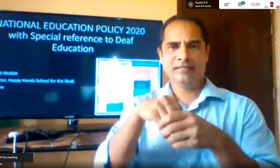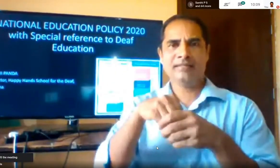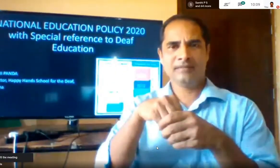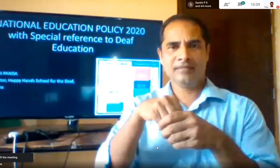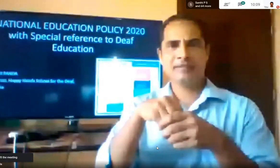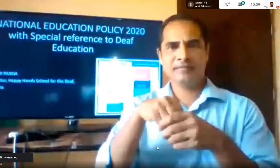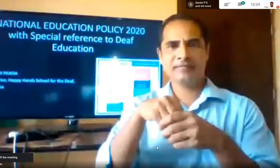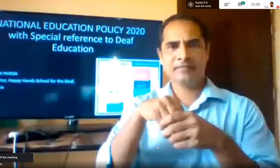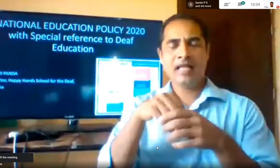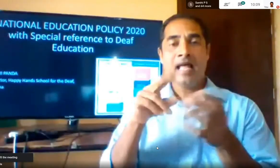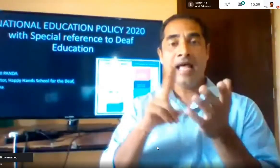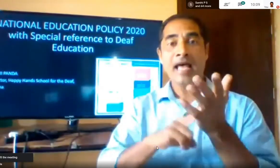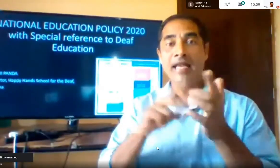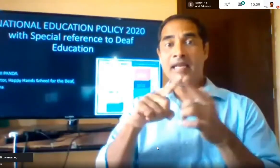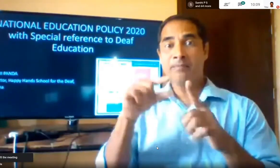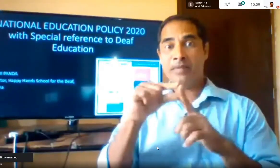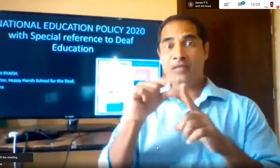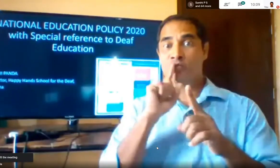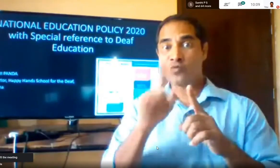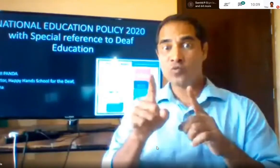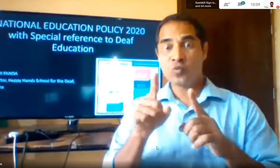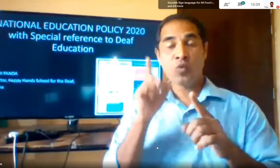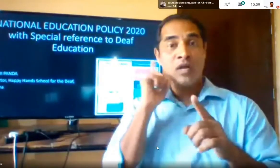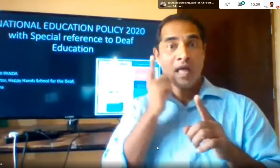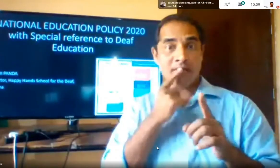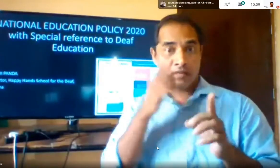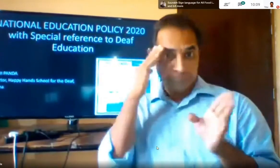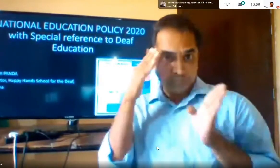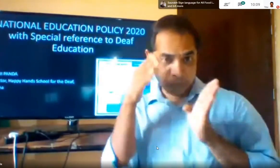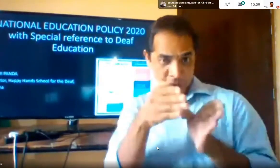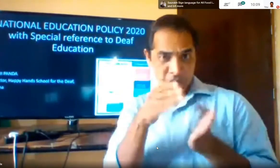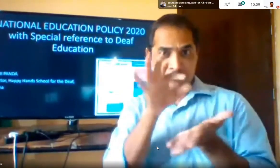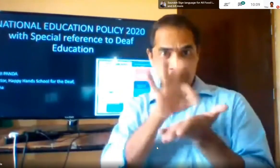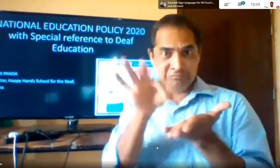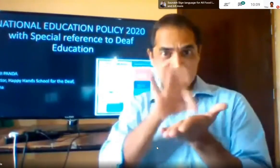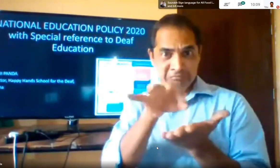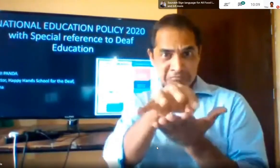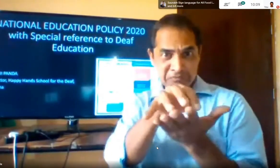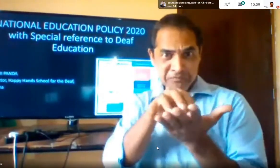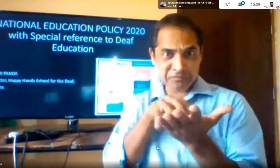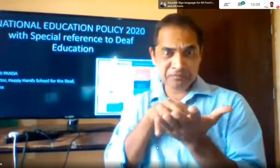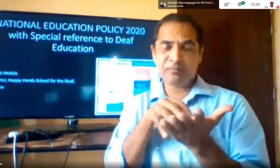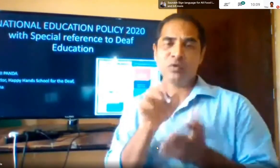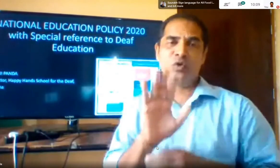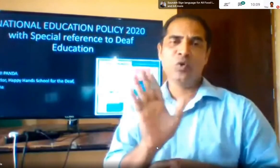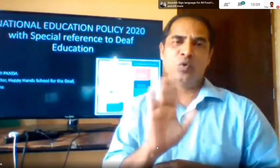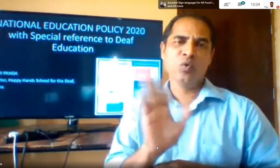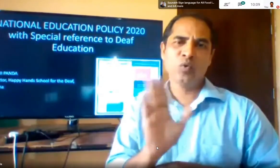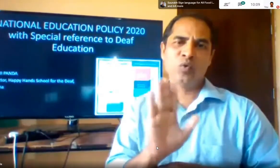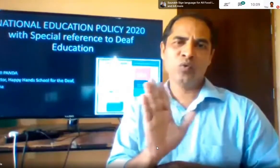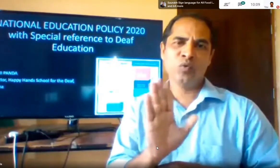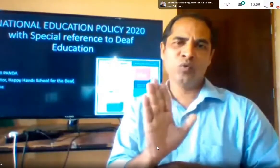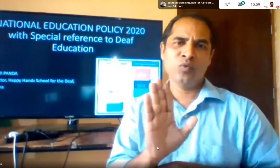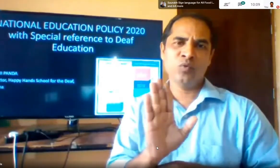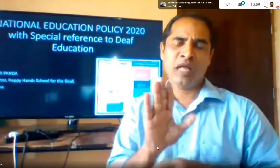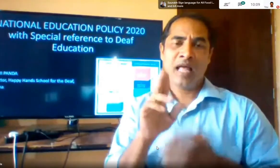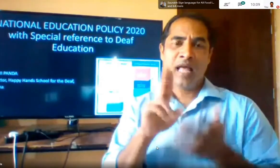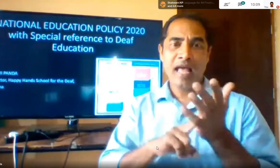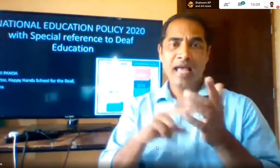also, because we have to involve that. National Education Policy is directly focusing on, not only focusing